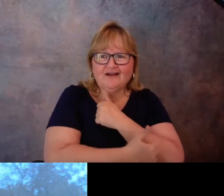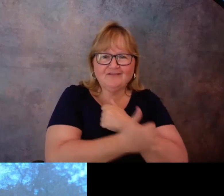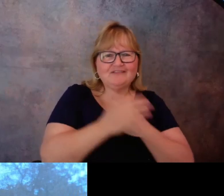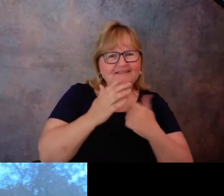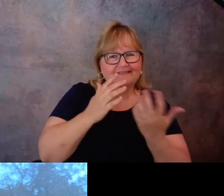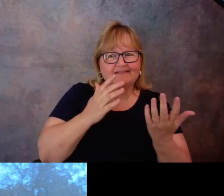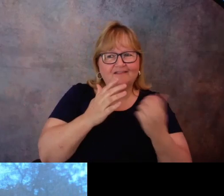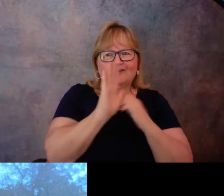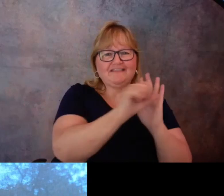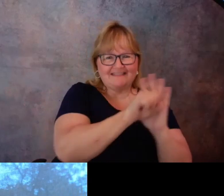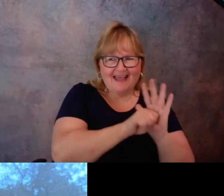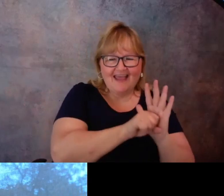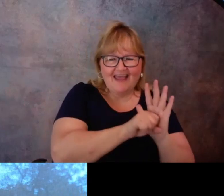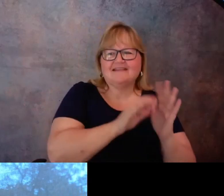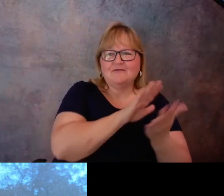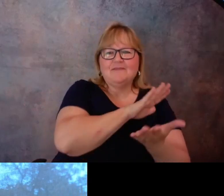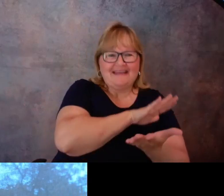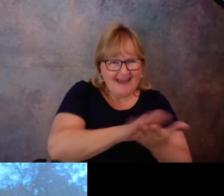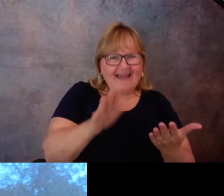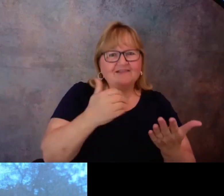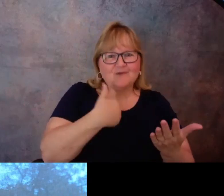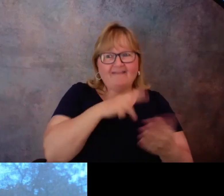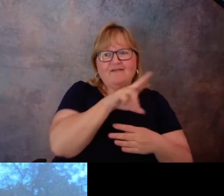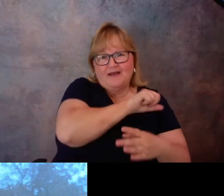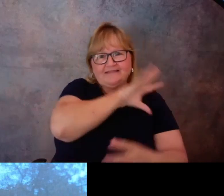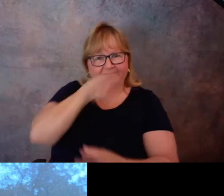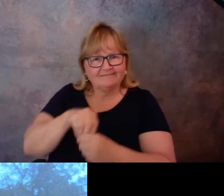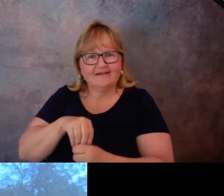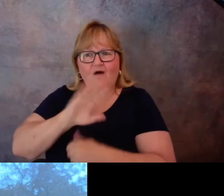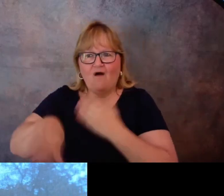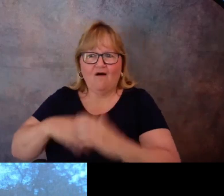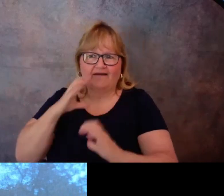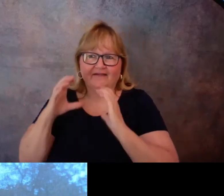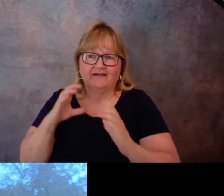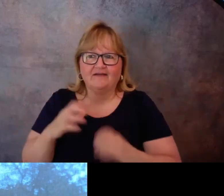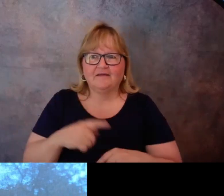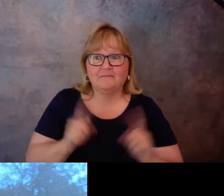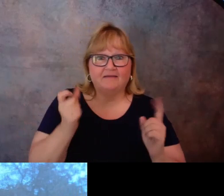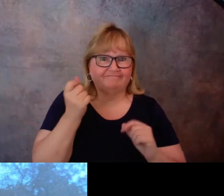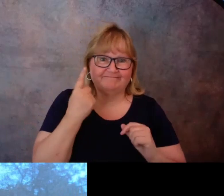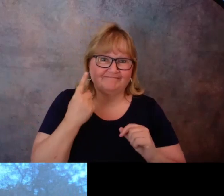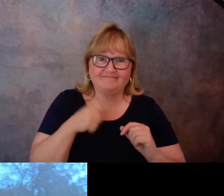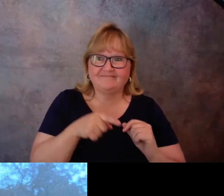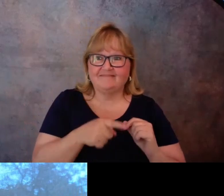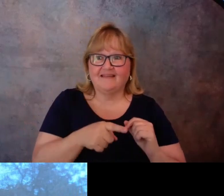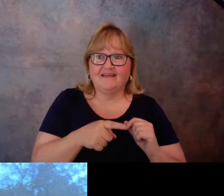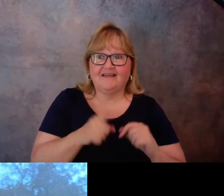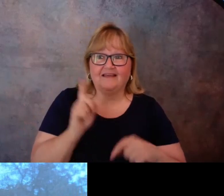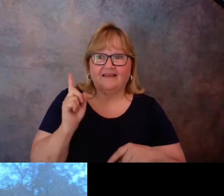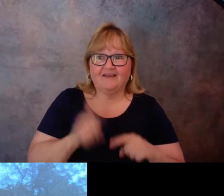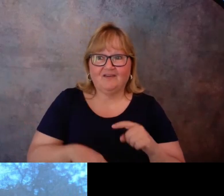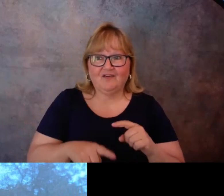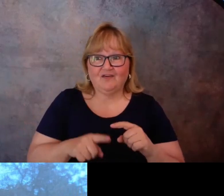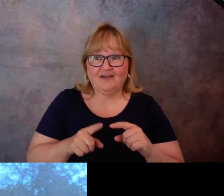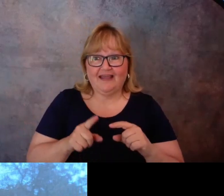have you in the multilateral conversations. And by the way, you can't vote for a member of the UN